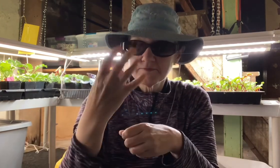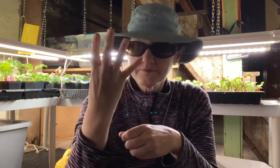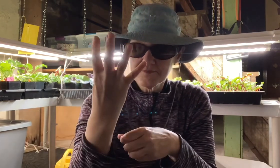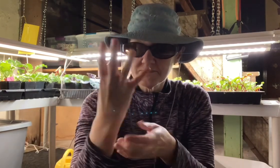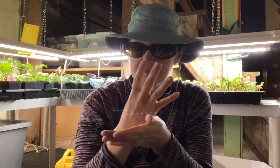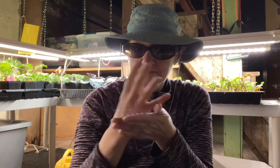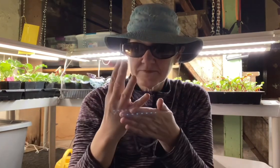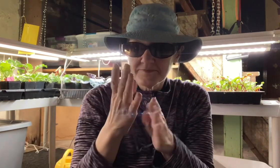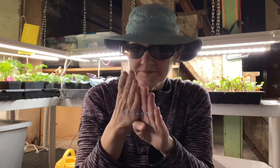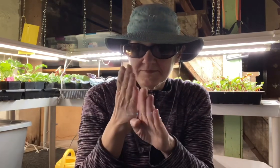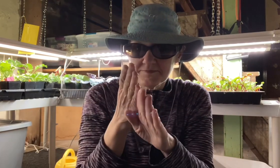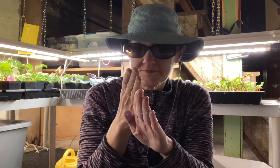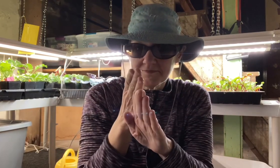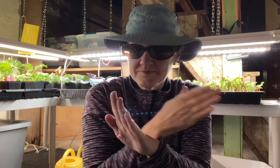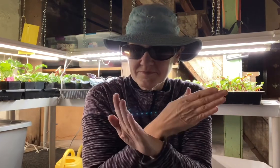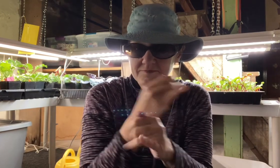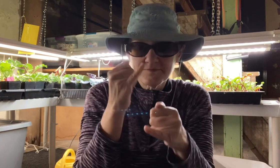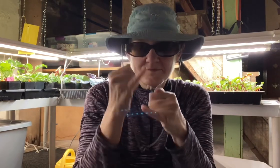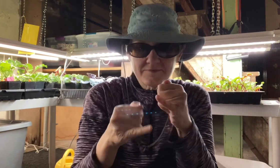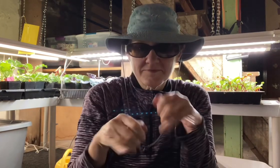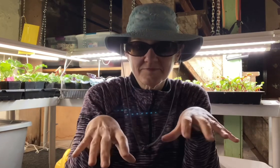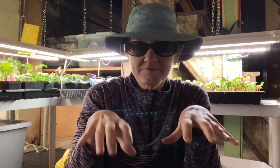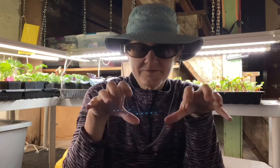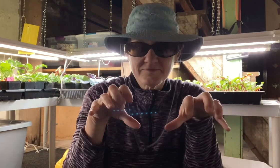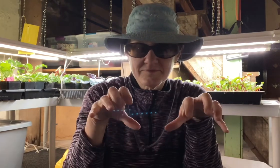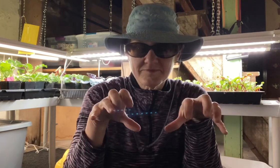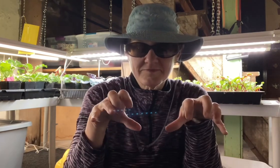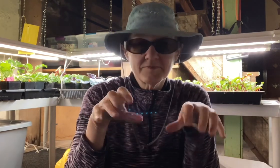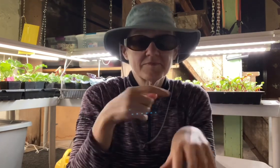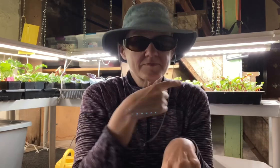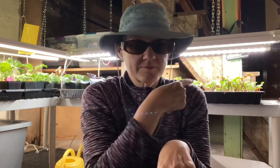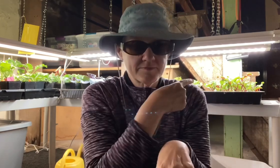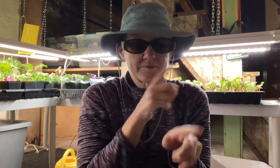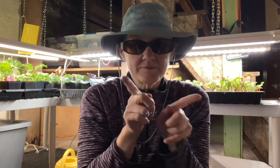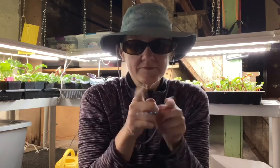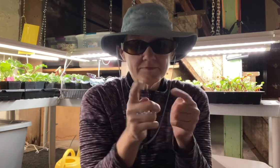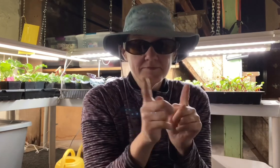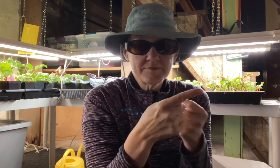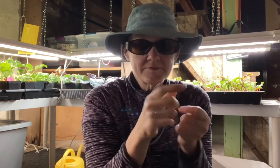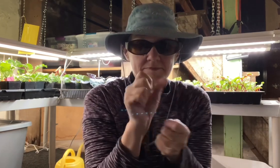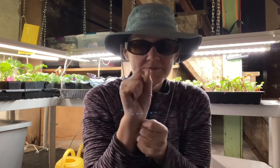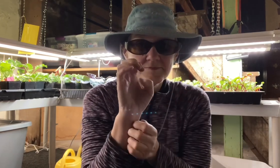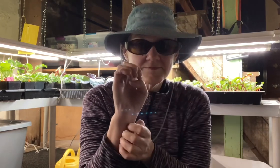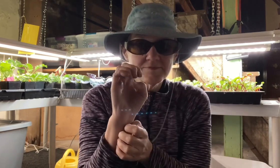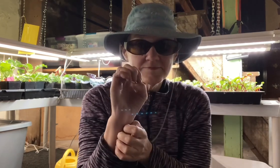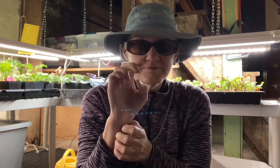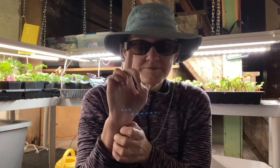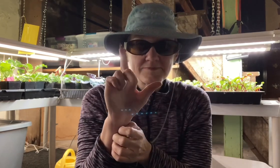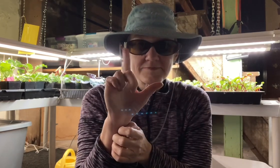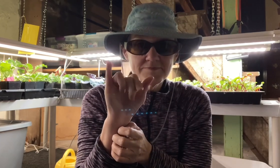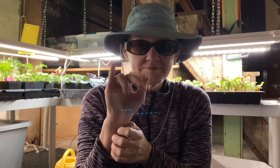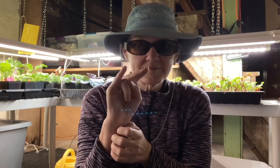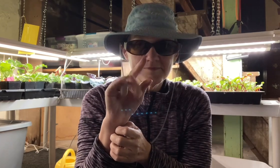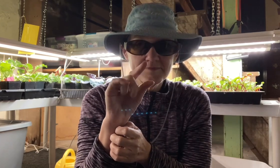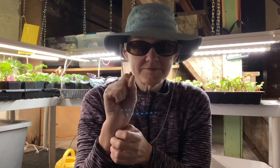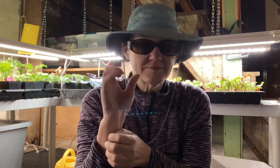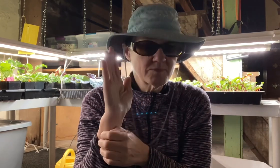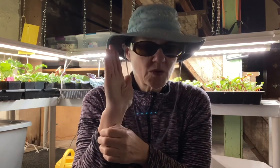weeks before your last frost. And I'm going to plant these seedlings out into the garden at